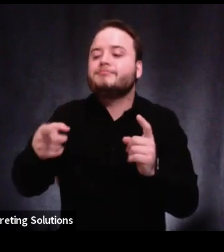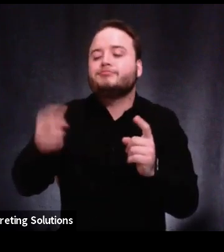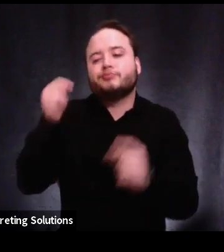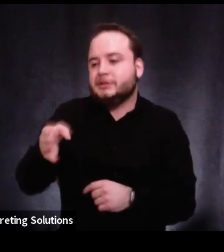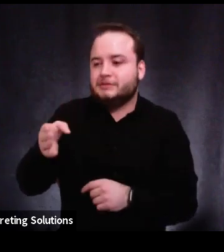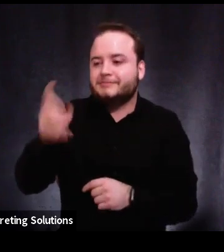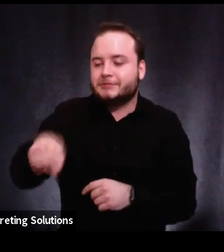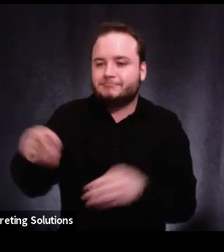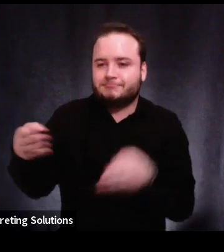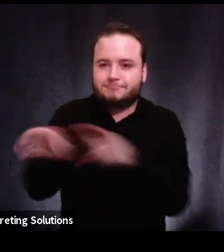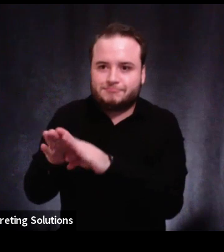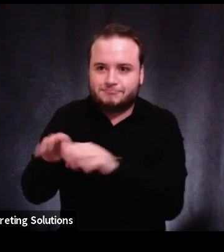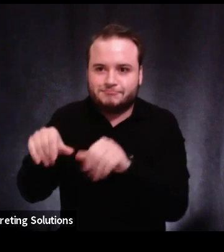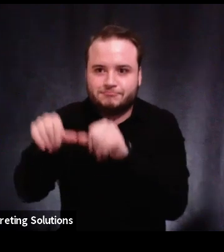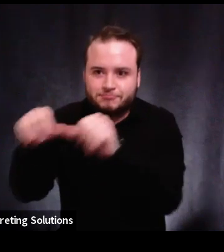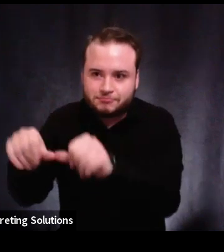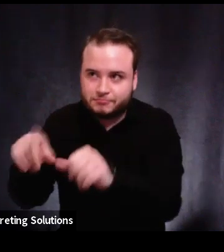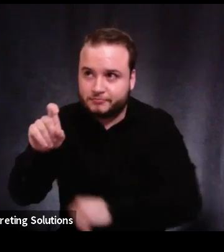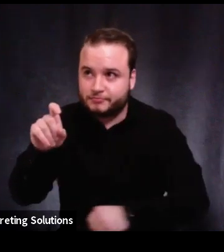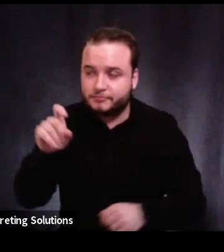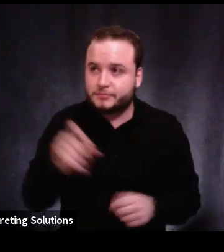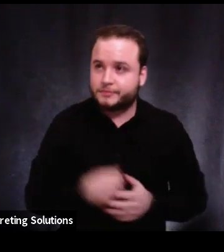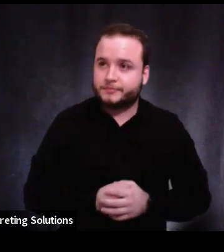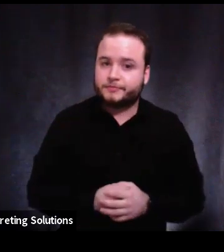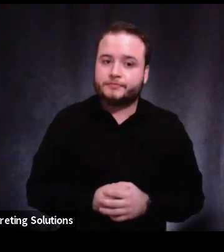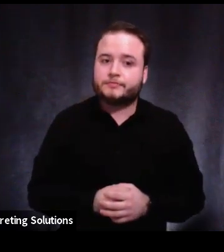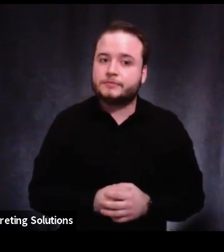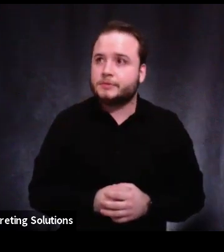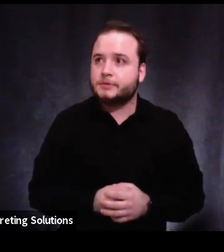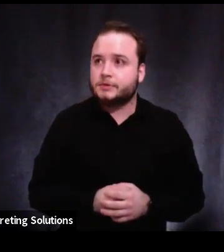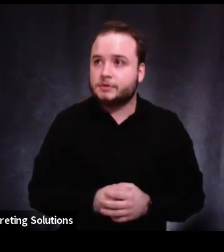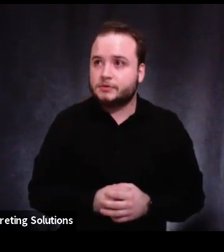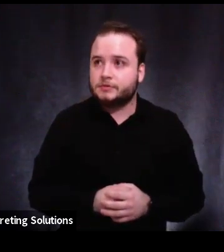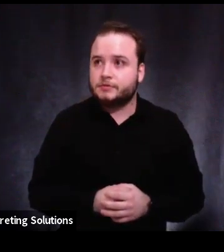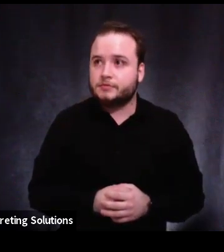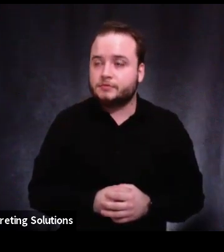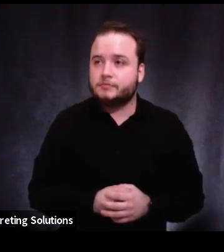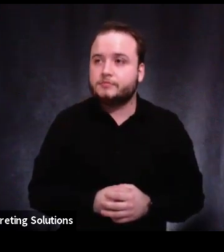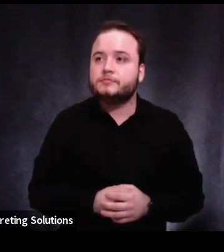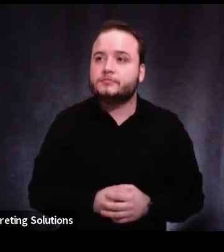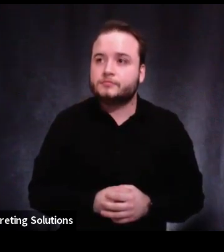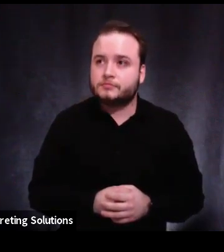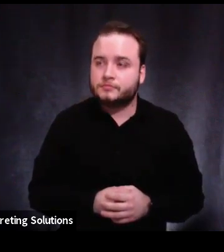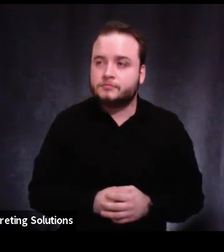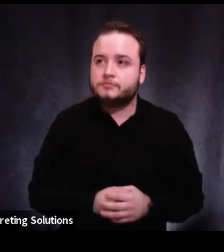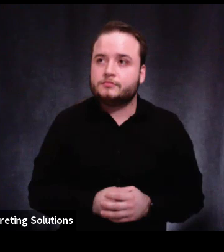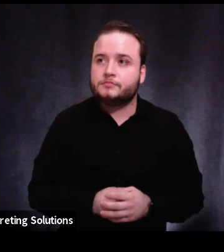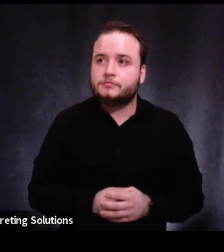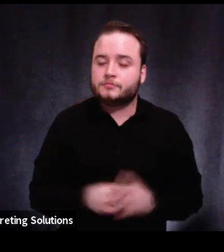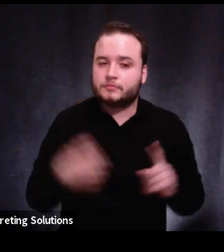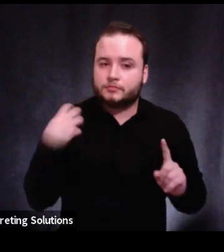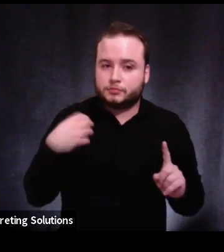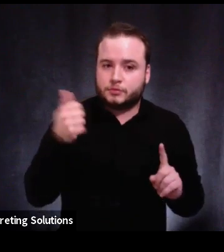Well, you know, we've been working on this within the construct of what are